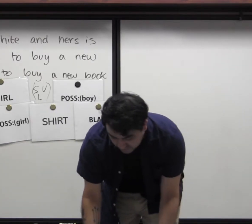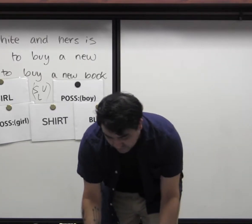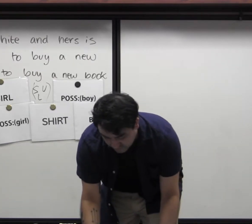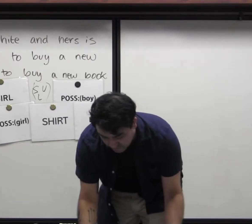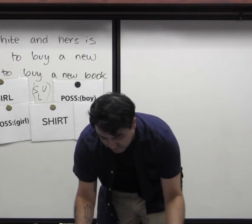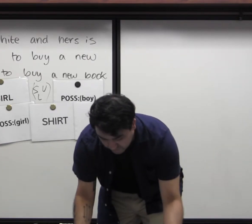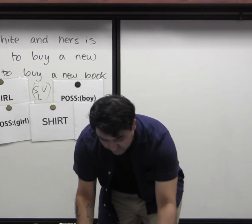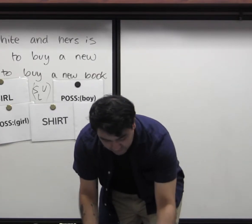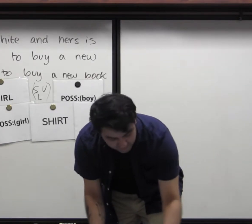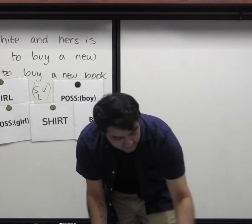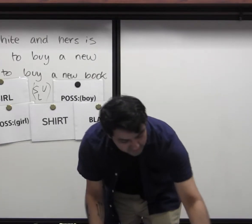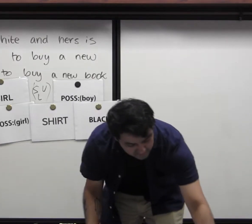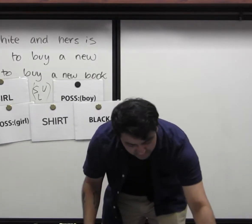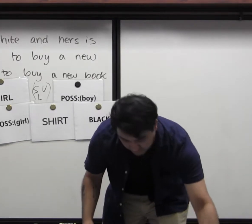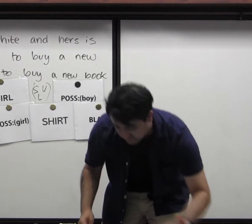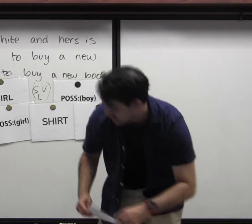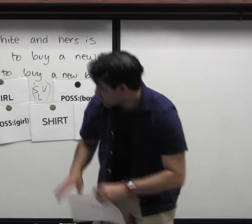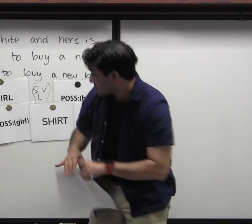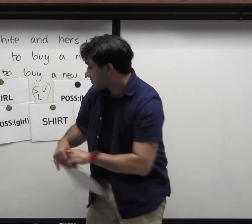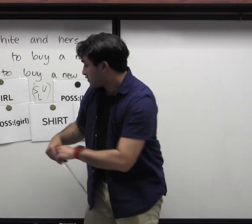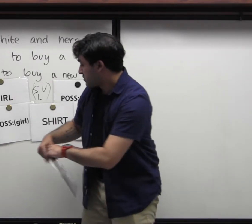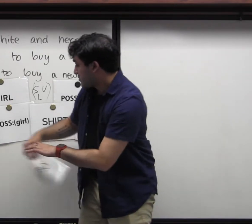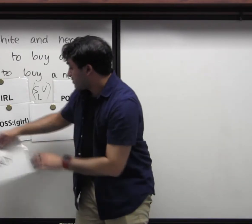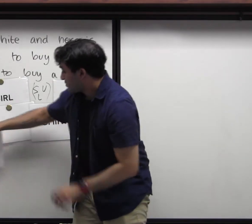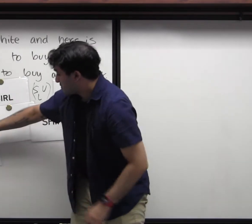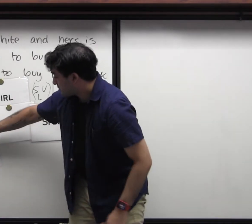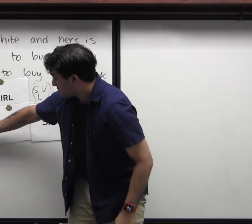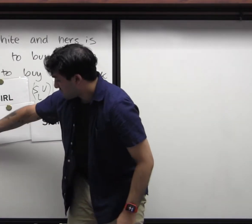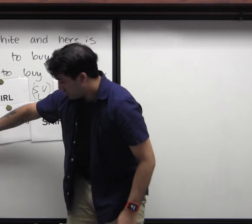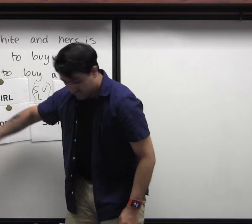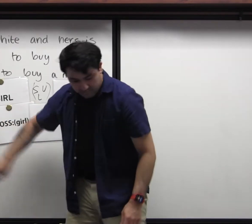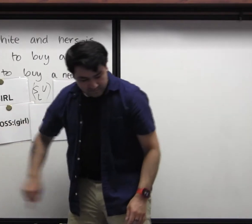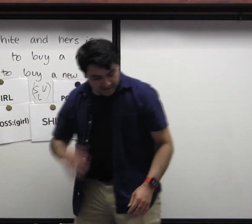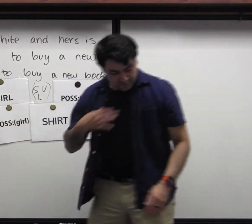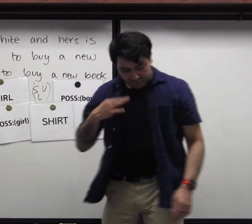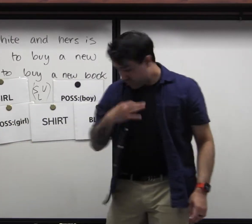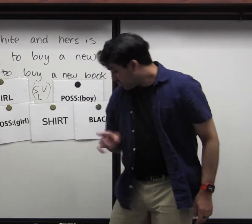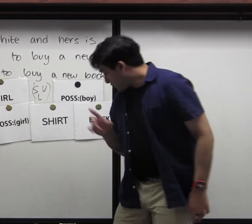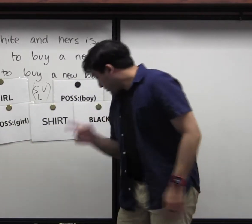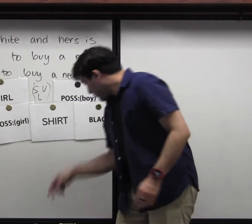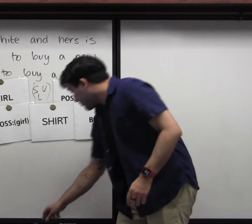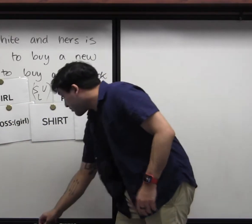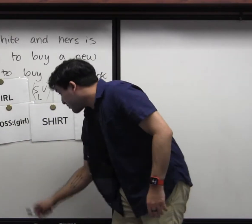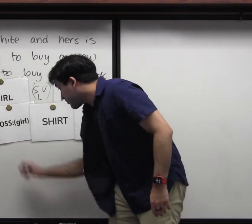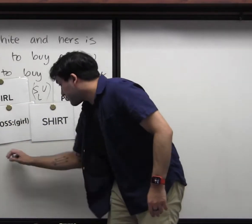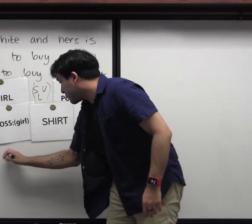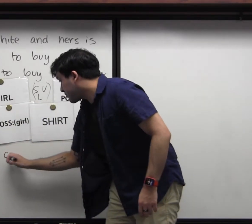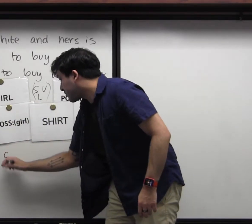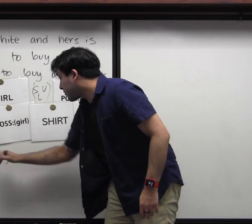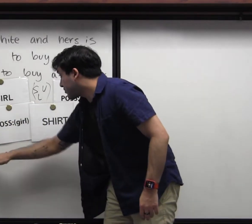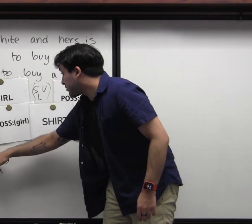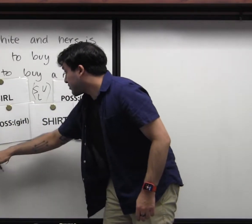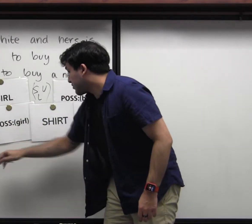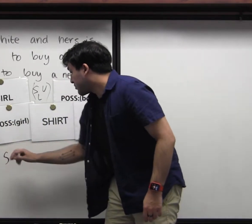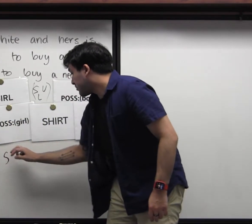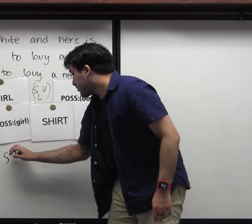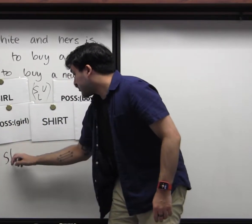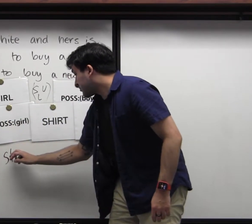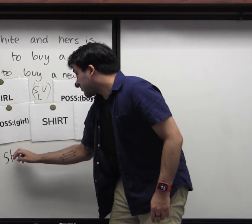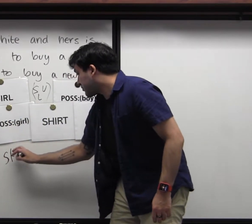way. Okay, and so now we're on to the second sentence. We have the boy, he's going to buy, oh, I don't have another shirt,